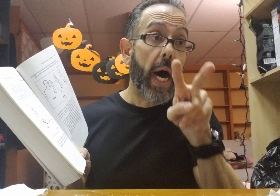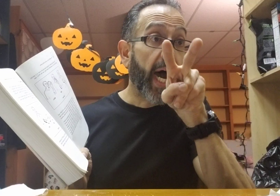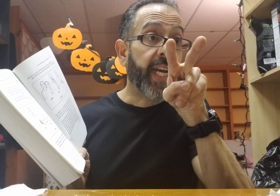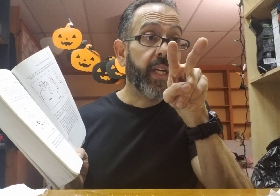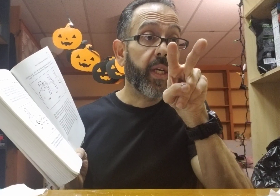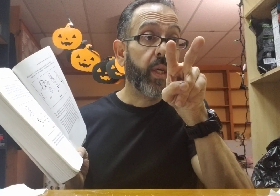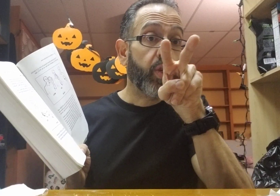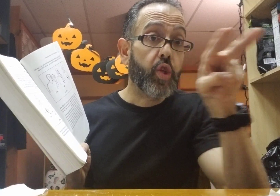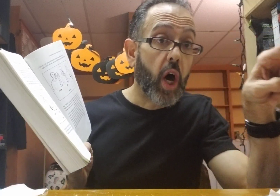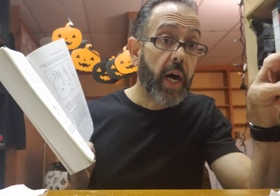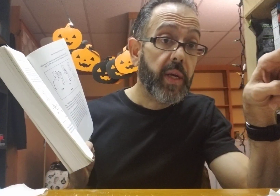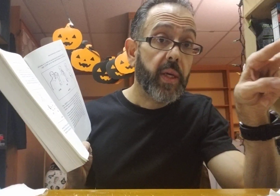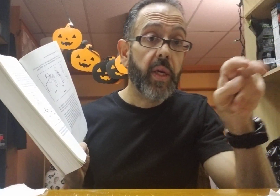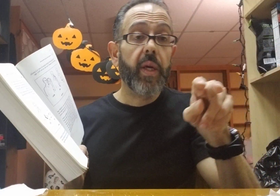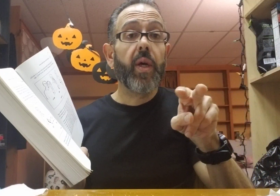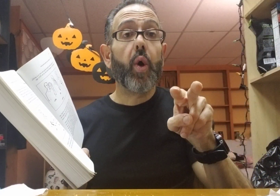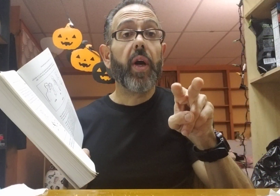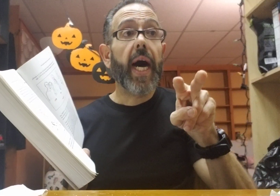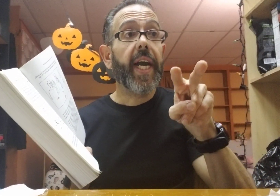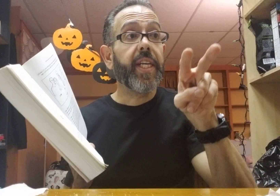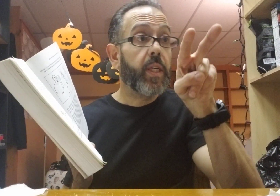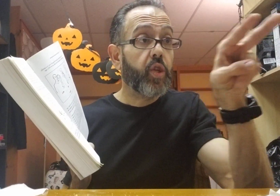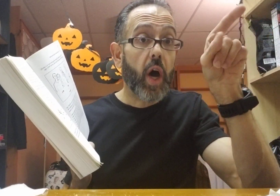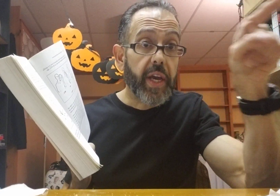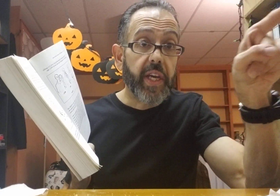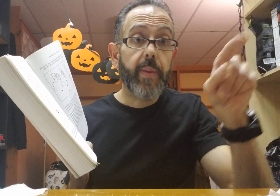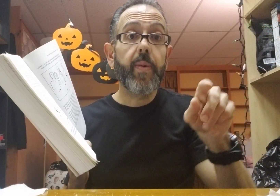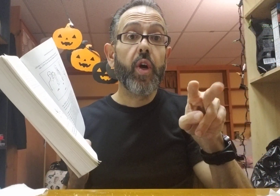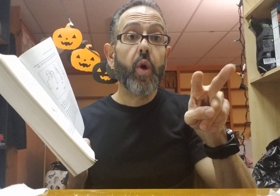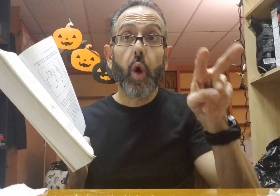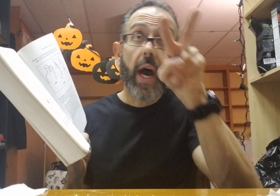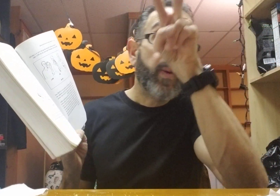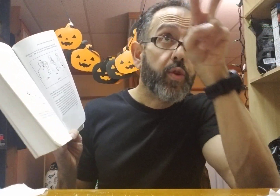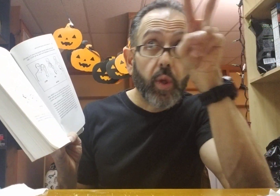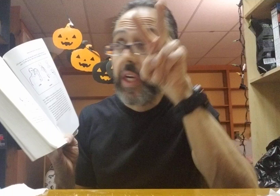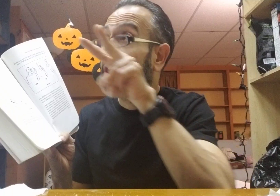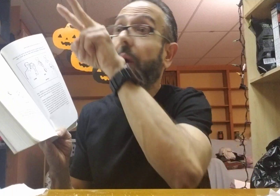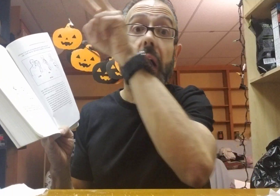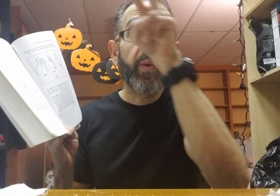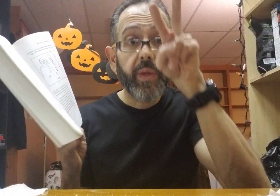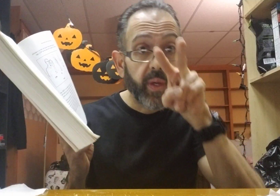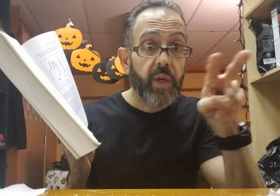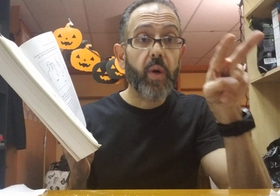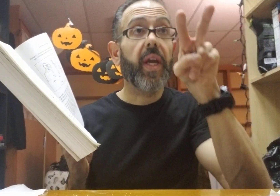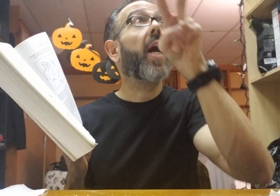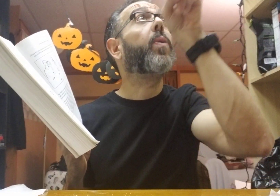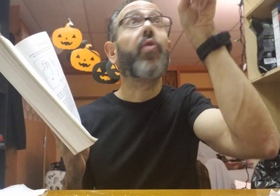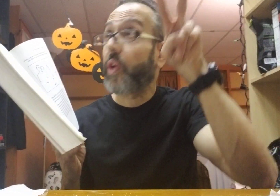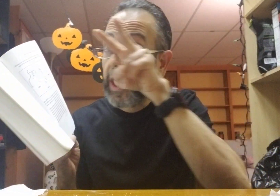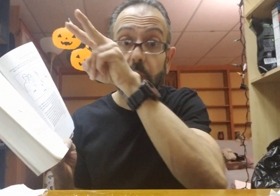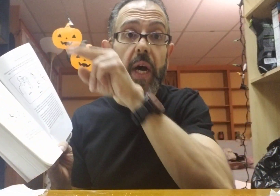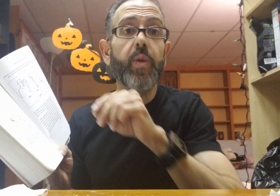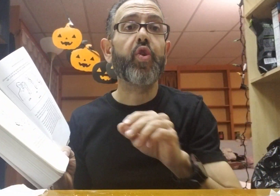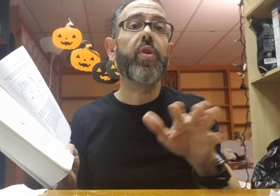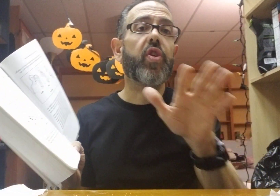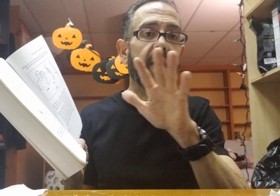I saw, or I saw him, or I was looking around. Okay, I was looking around, so it's gonna